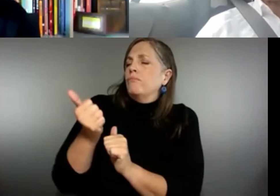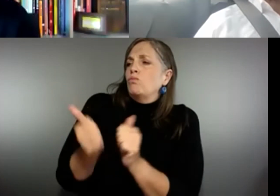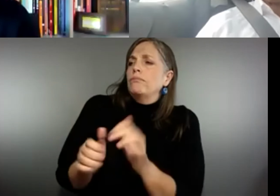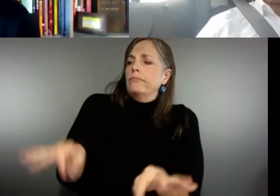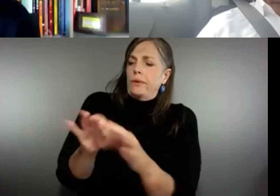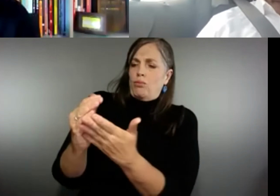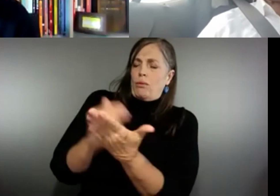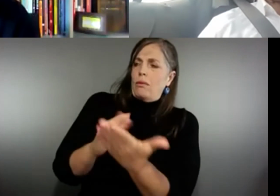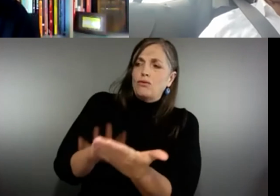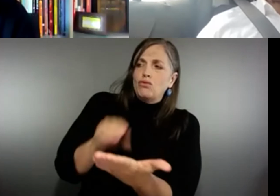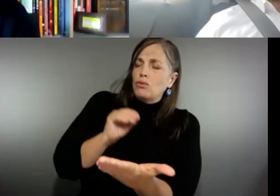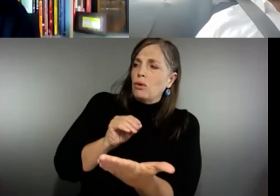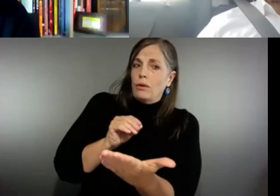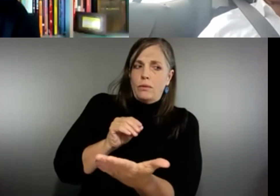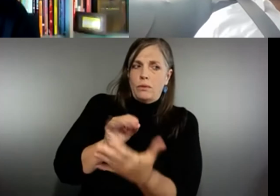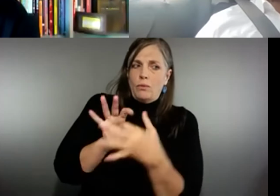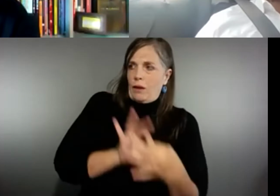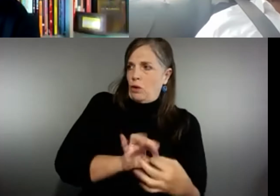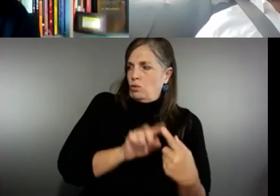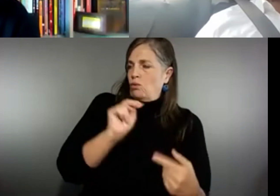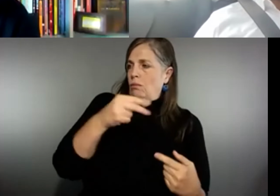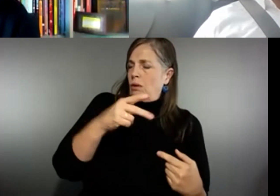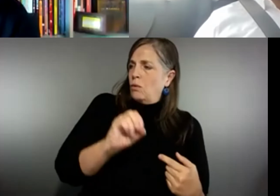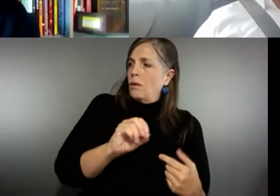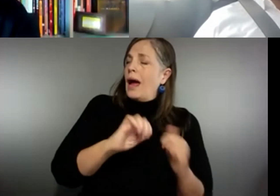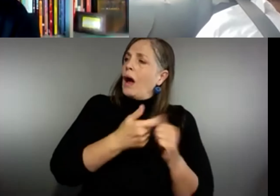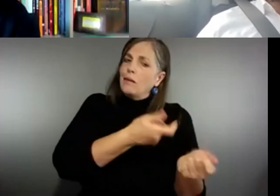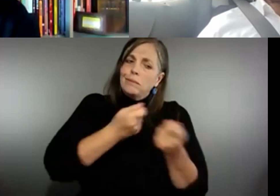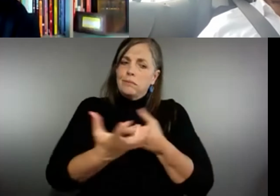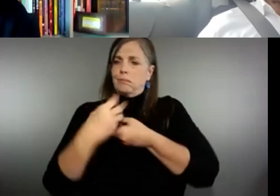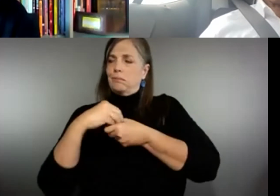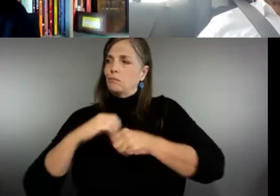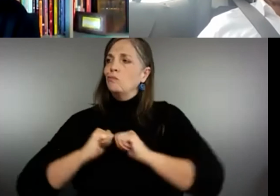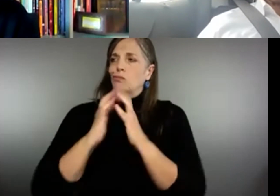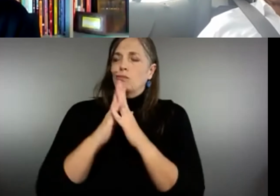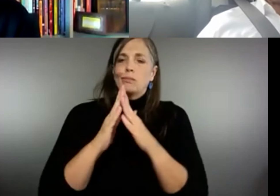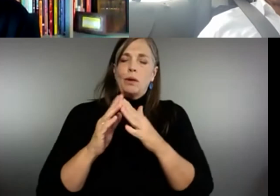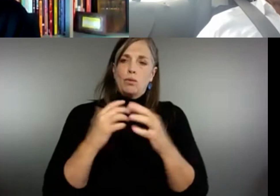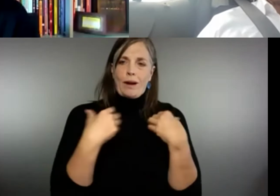and how would you engage non-profits in developing and implementing recovery plans for new york city